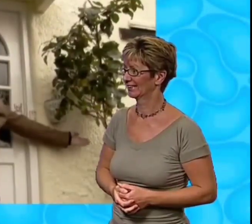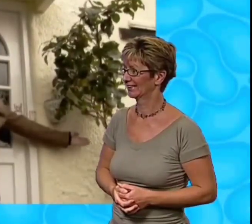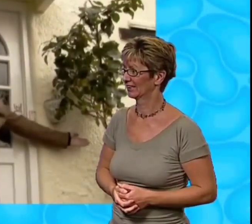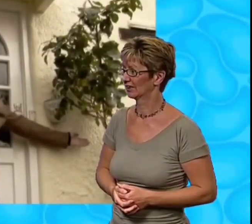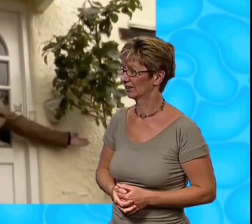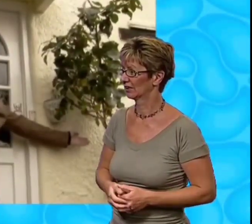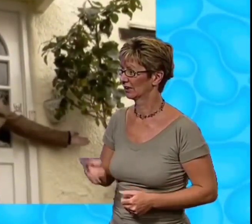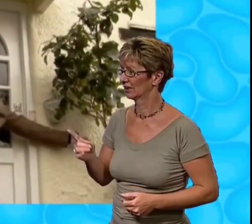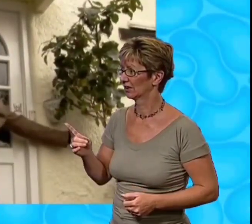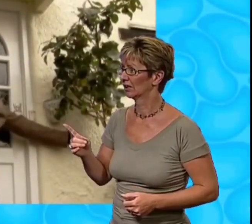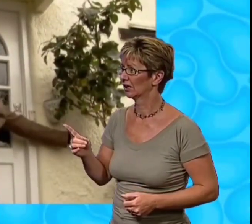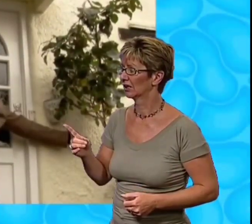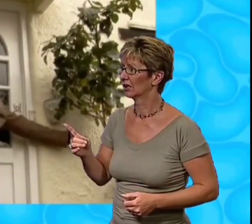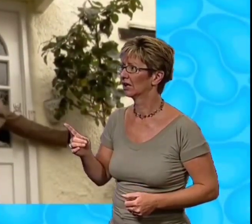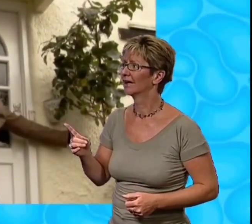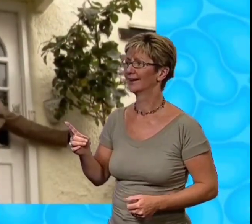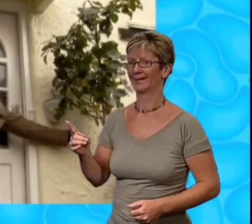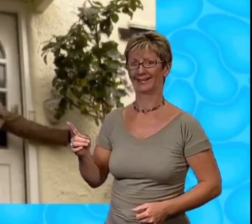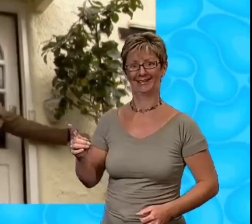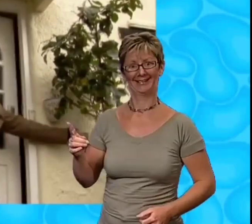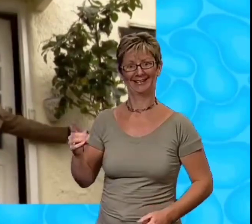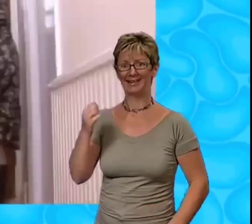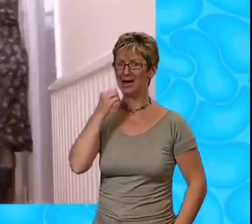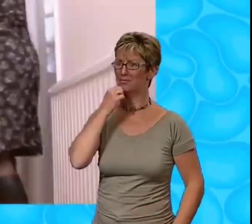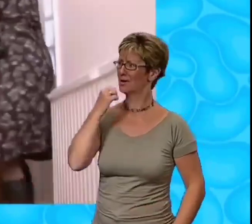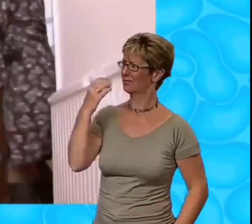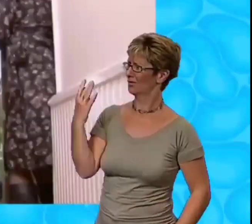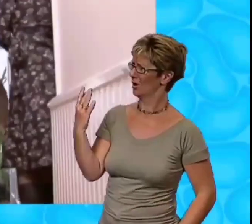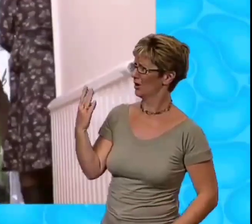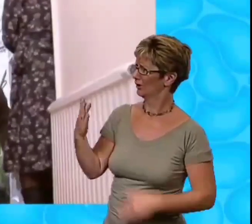Numberjack Man is being the door number.